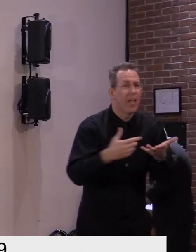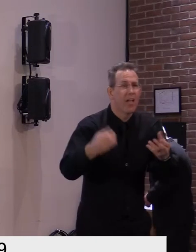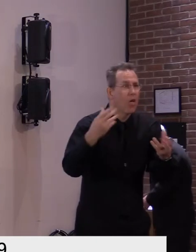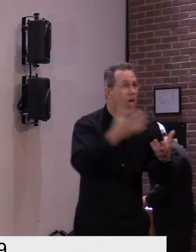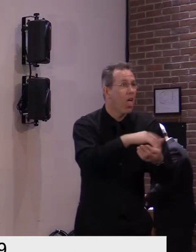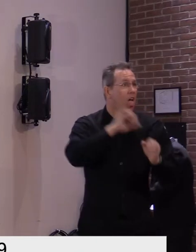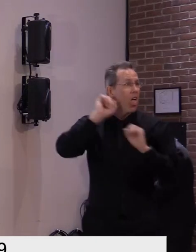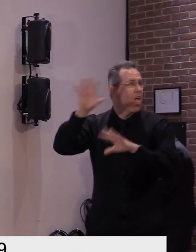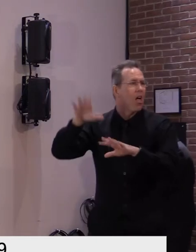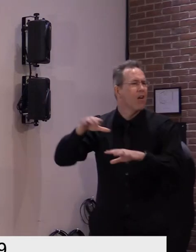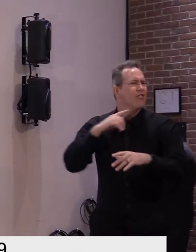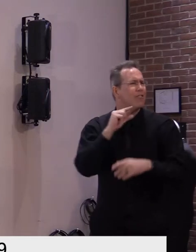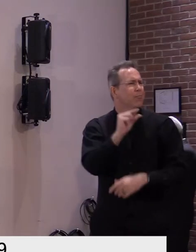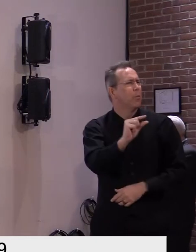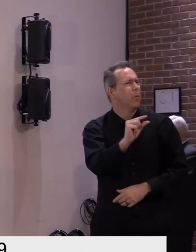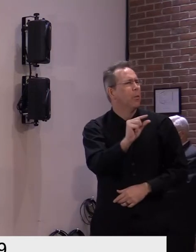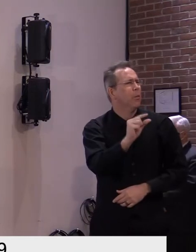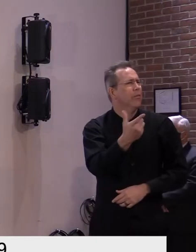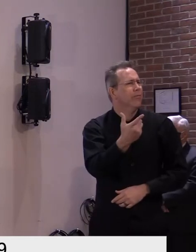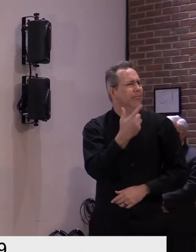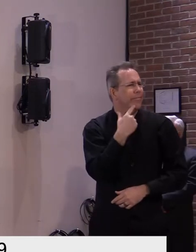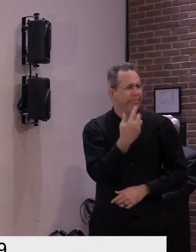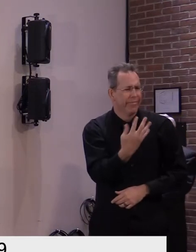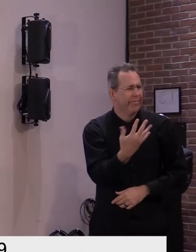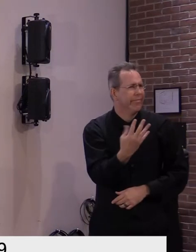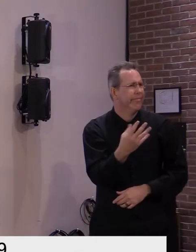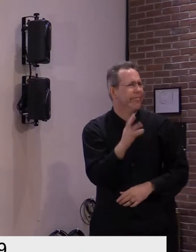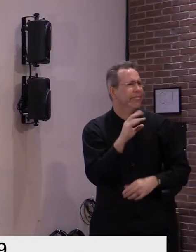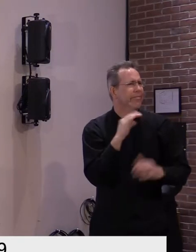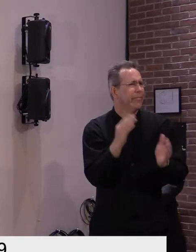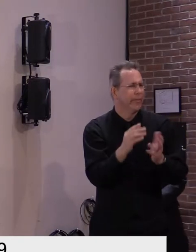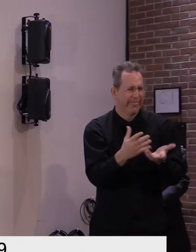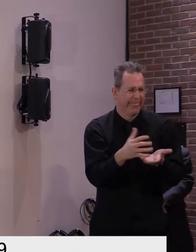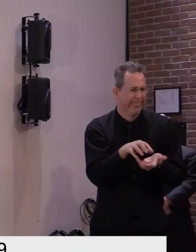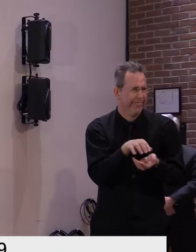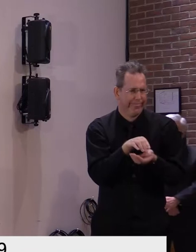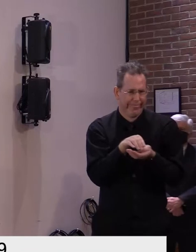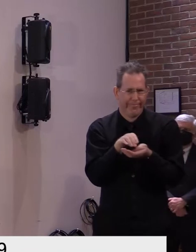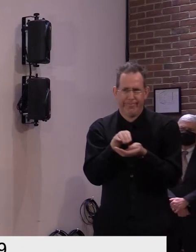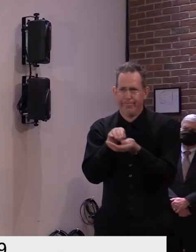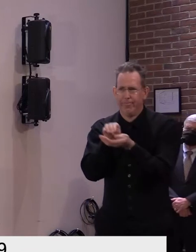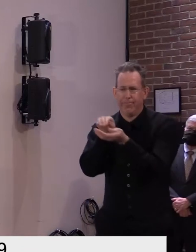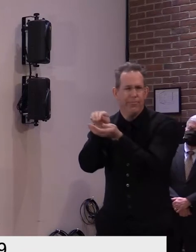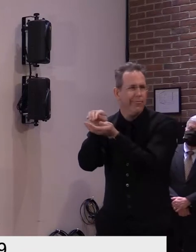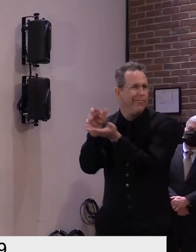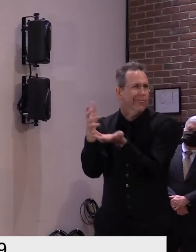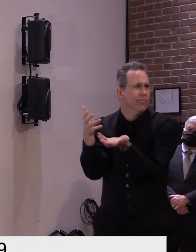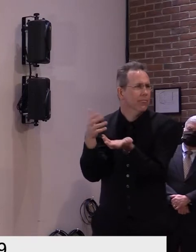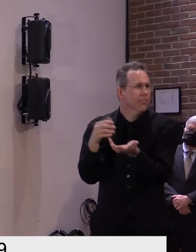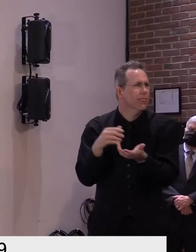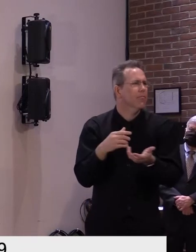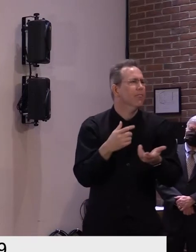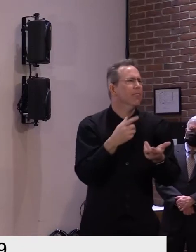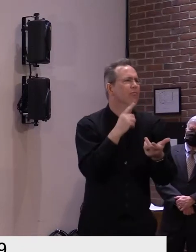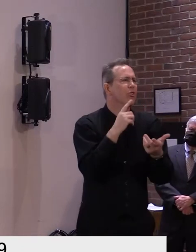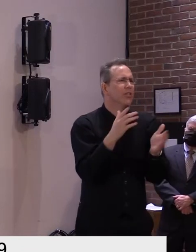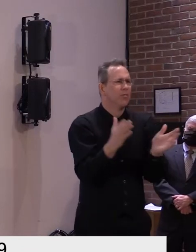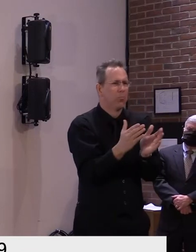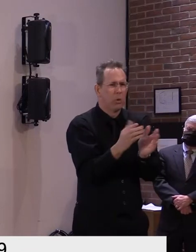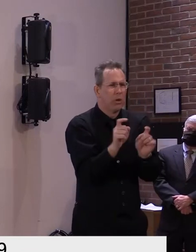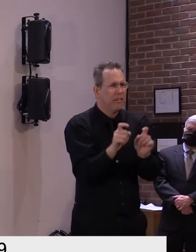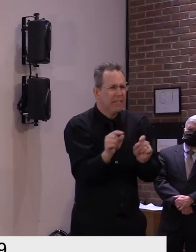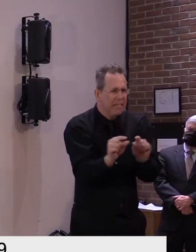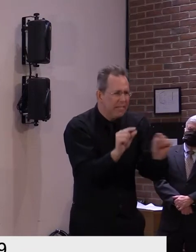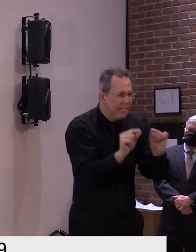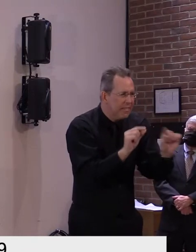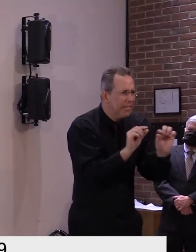we have across the state. So I won't even be able to extrapolate from those numbers to give you a prevalence